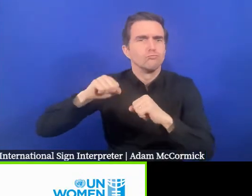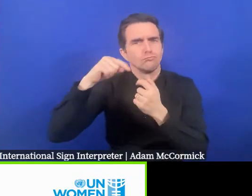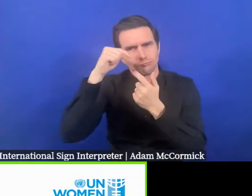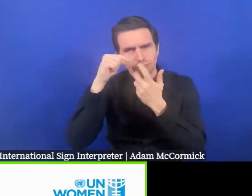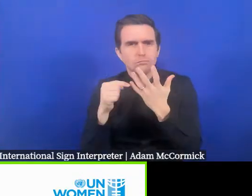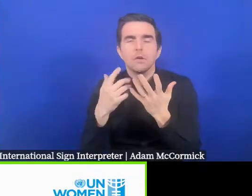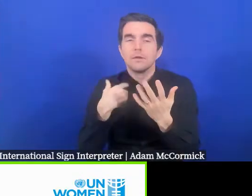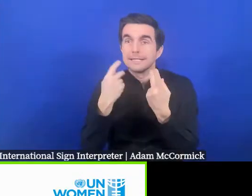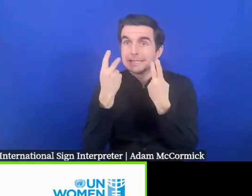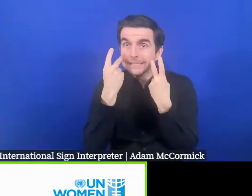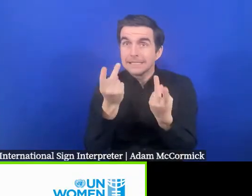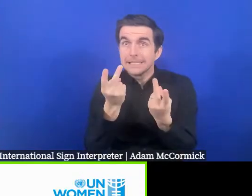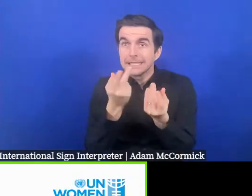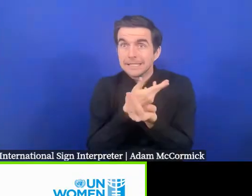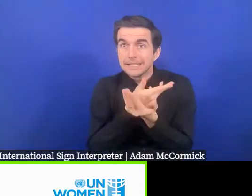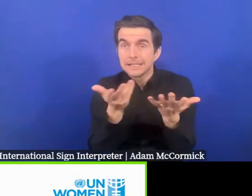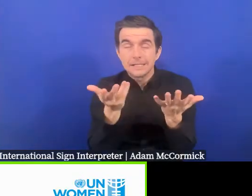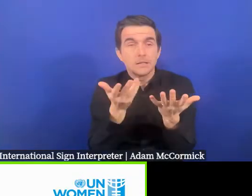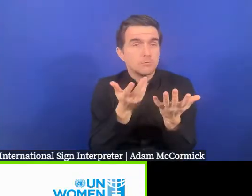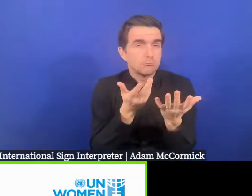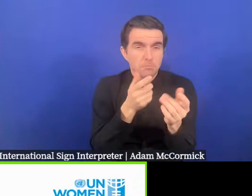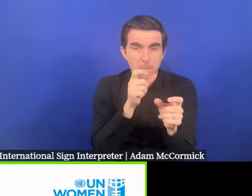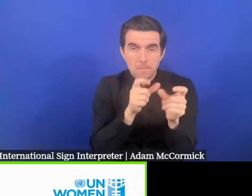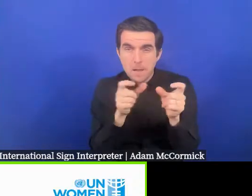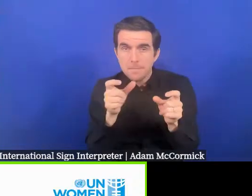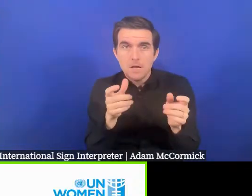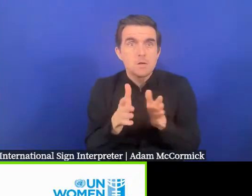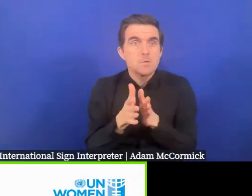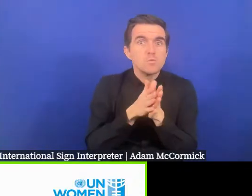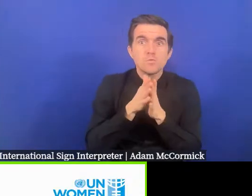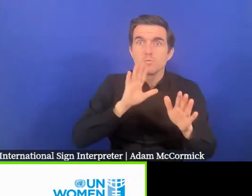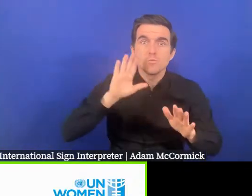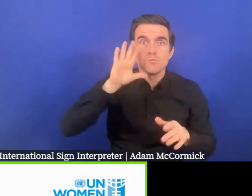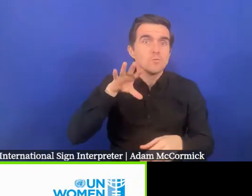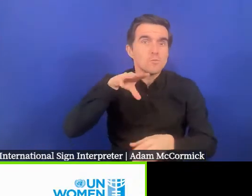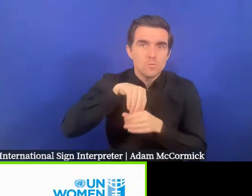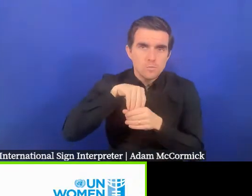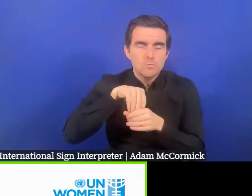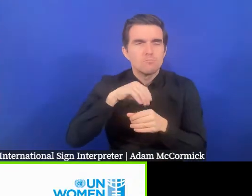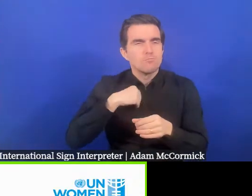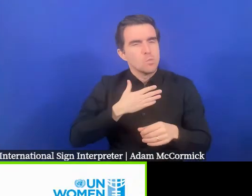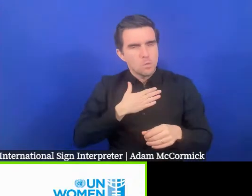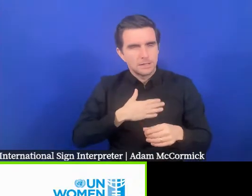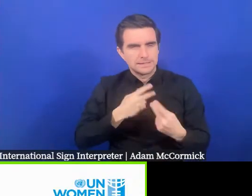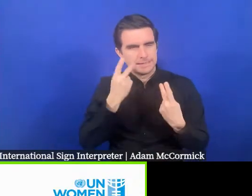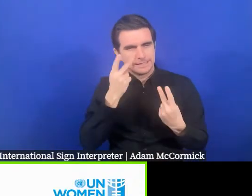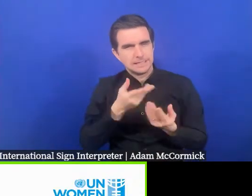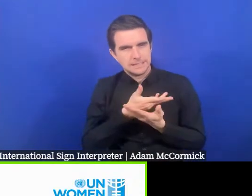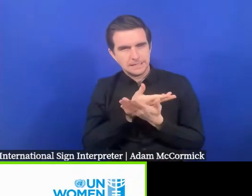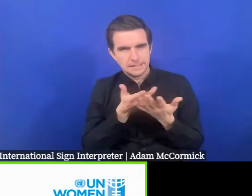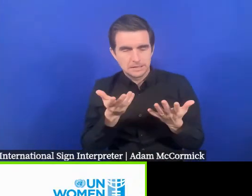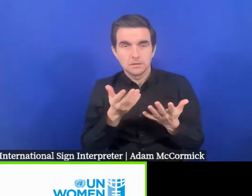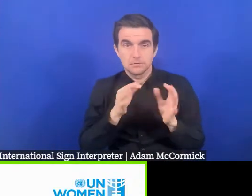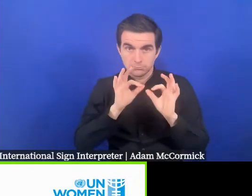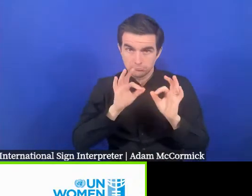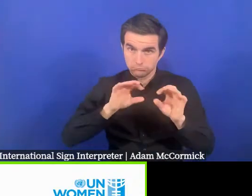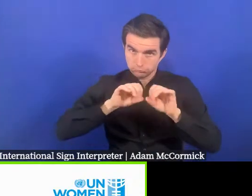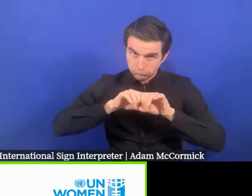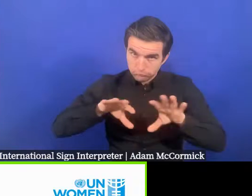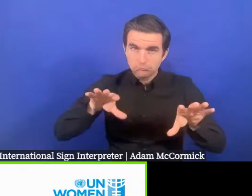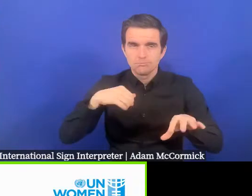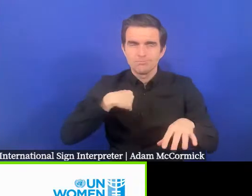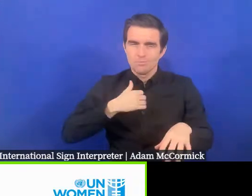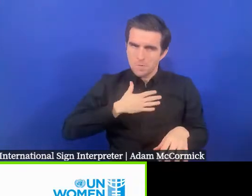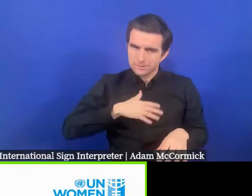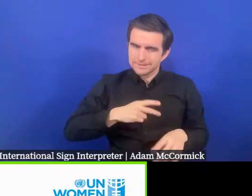in your lessons learned, and I think there's really a lot that we can take from this. So yes, we certainly have interest, and